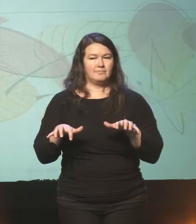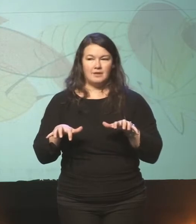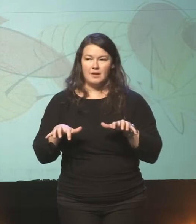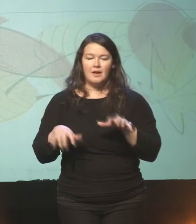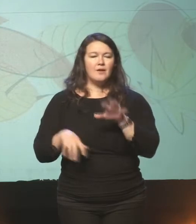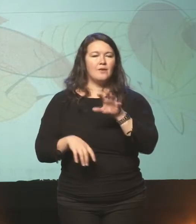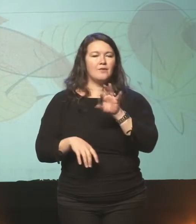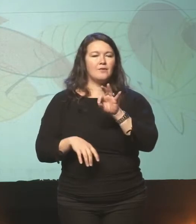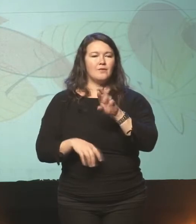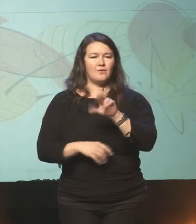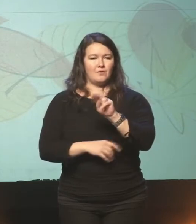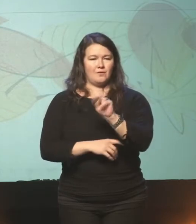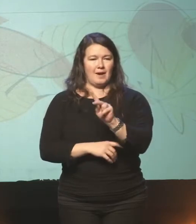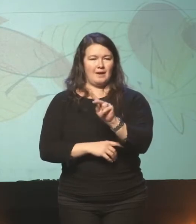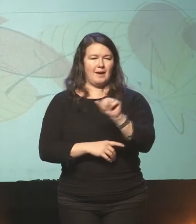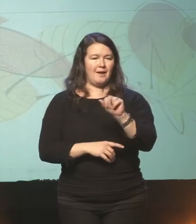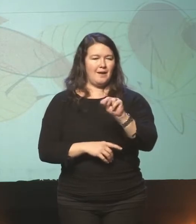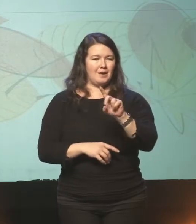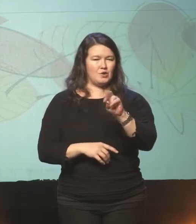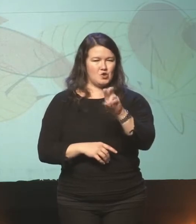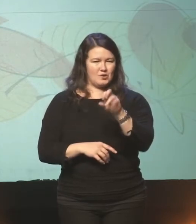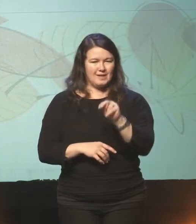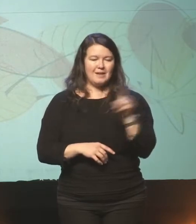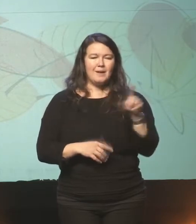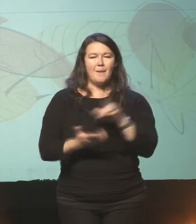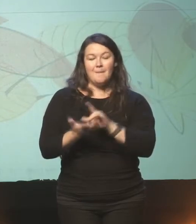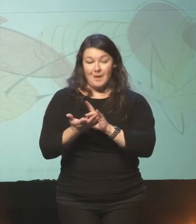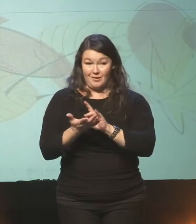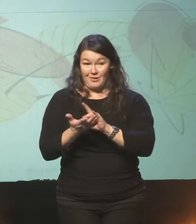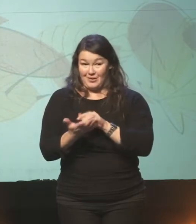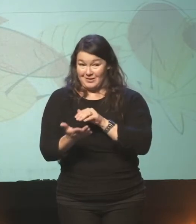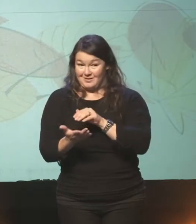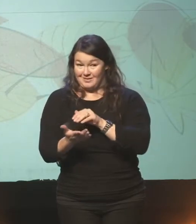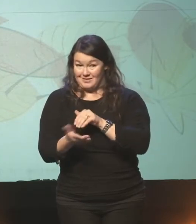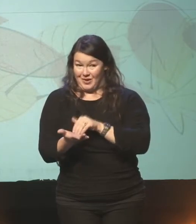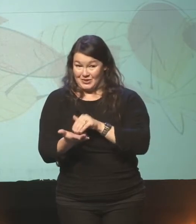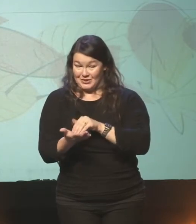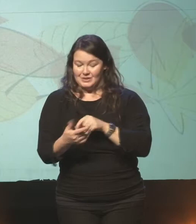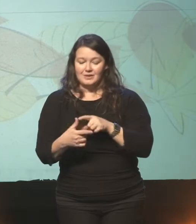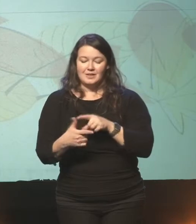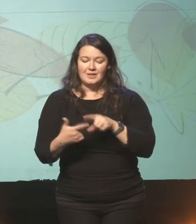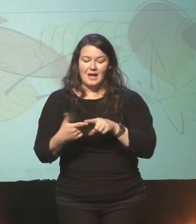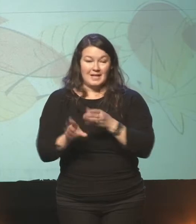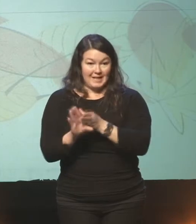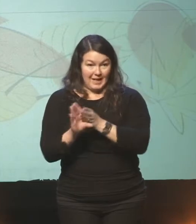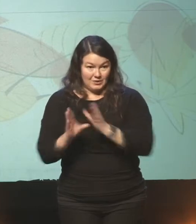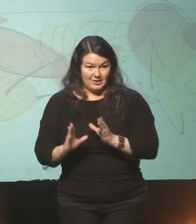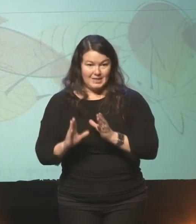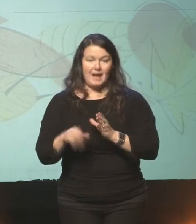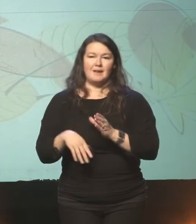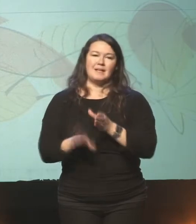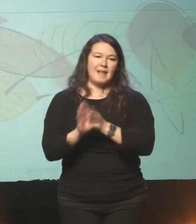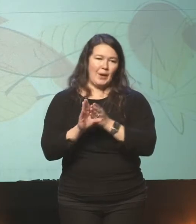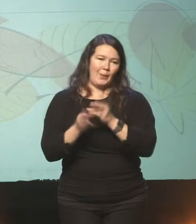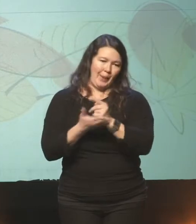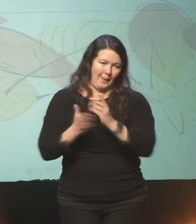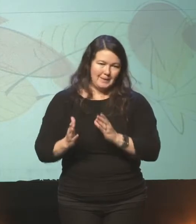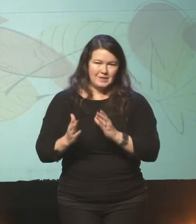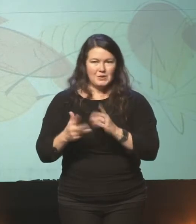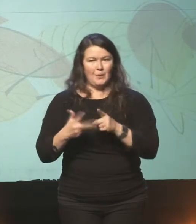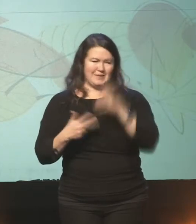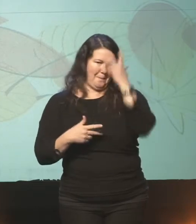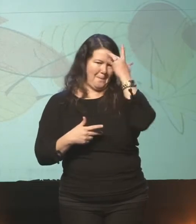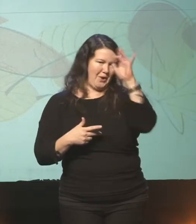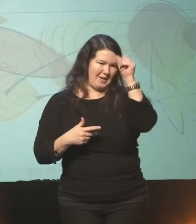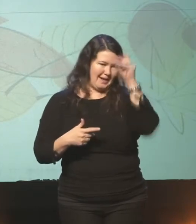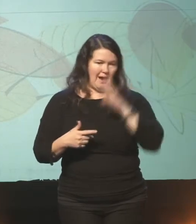who's a medical doctor, a psychiatrist, and a psychotherapist. So he's a pretty smart dude, or at least well-educated. I don't know, right? But